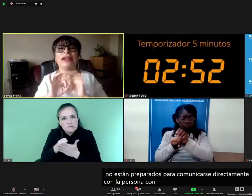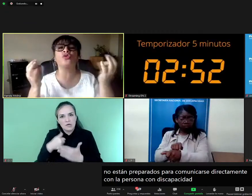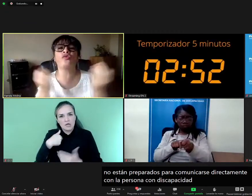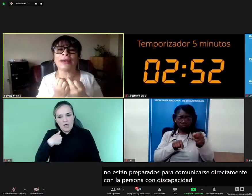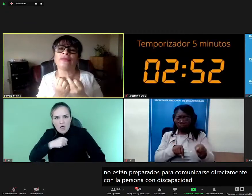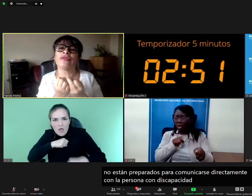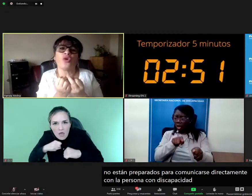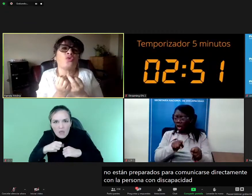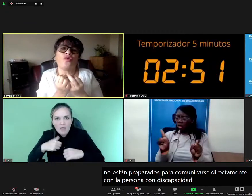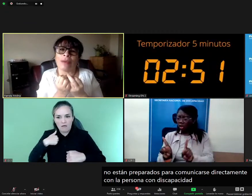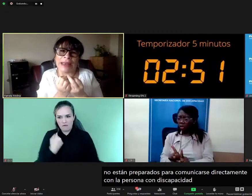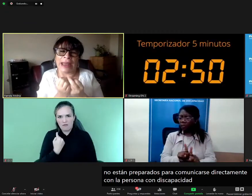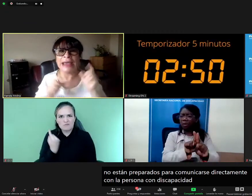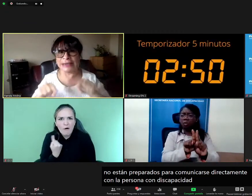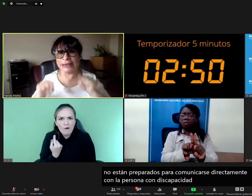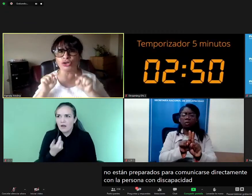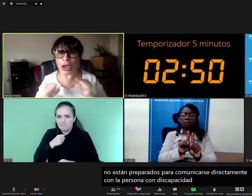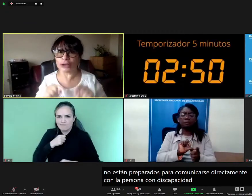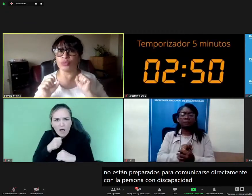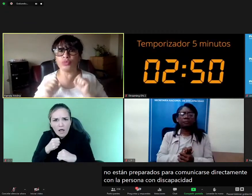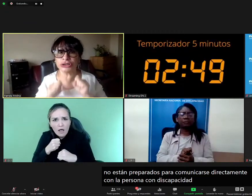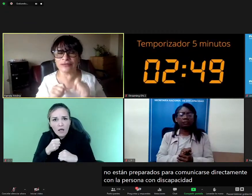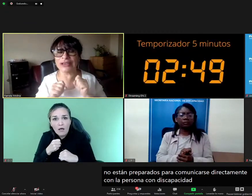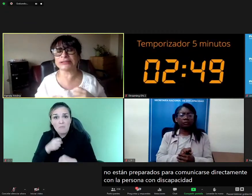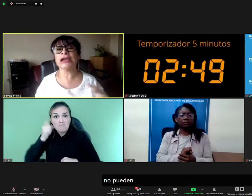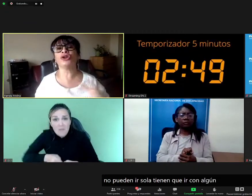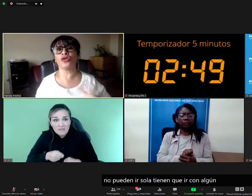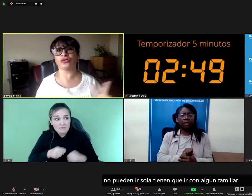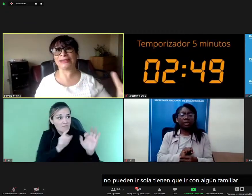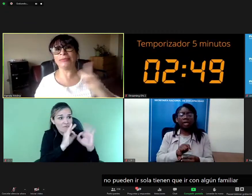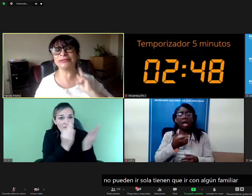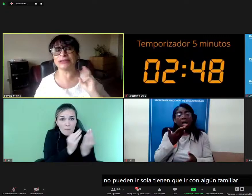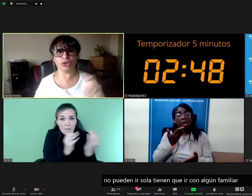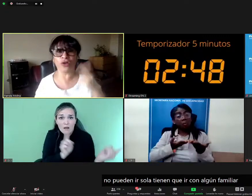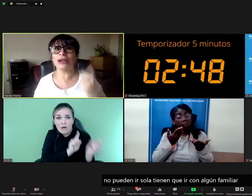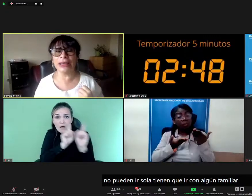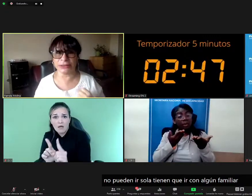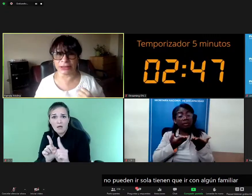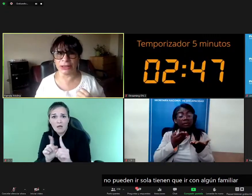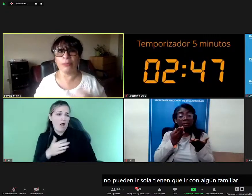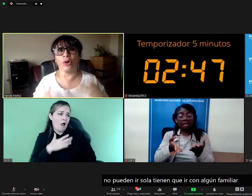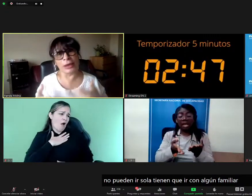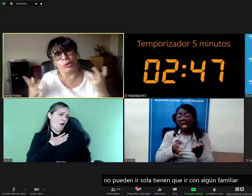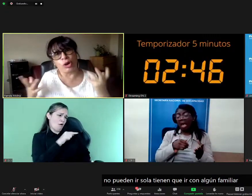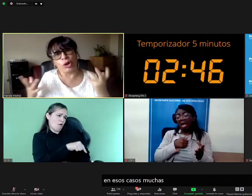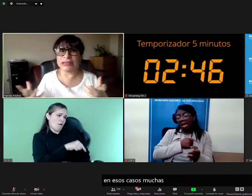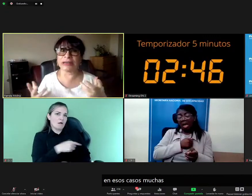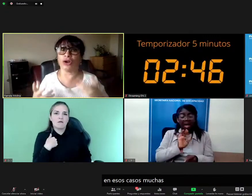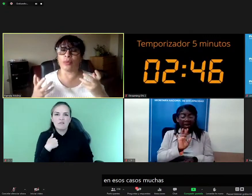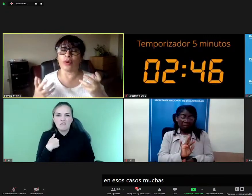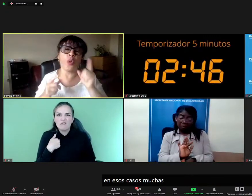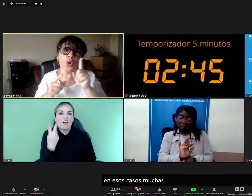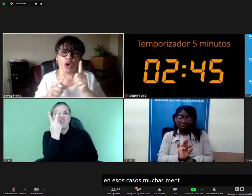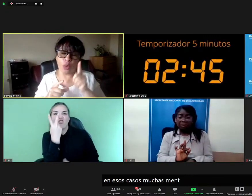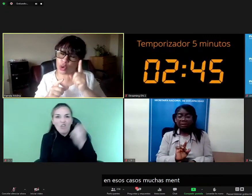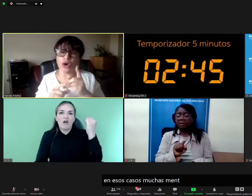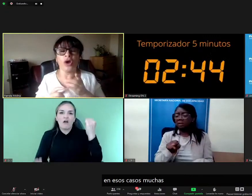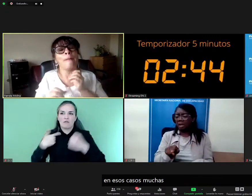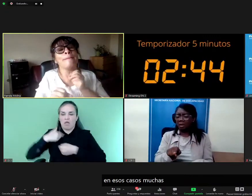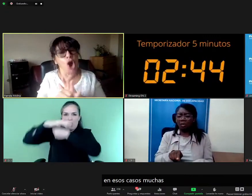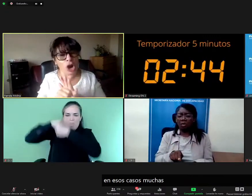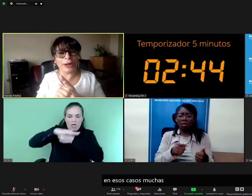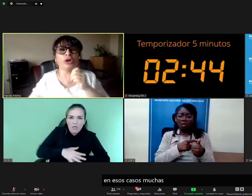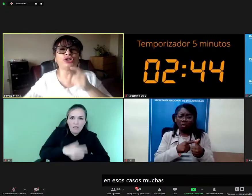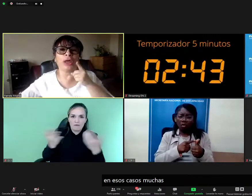are forced they cannot come on their own but together with a family member and we are double doubling by